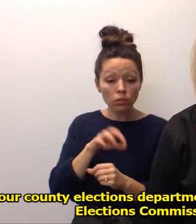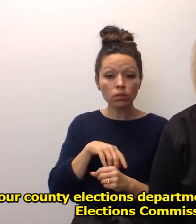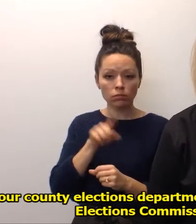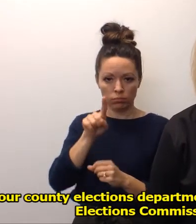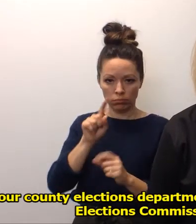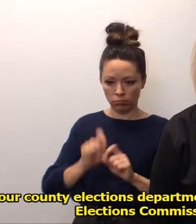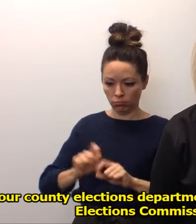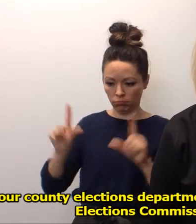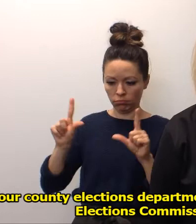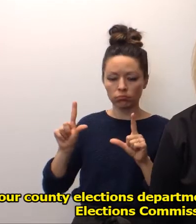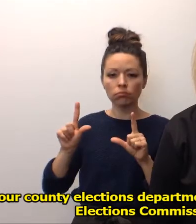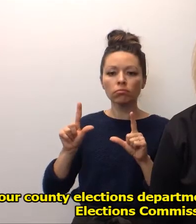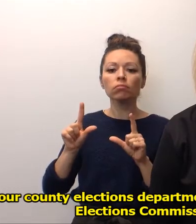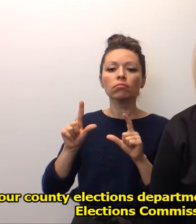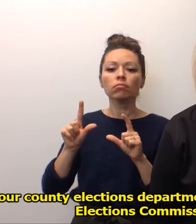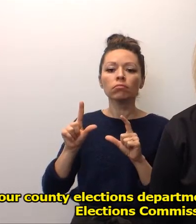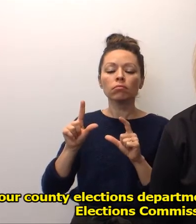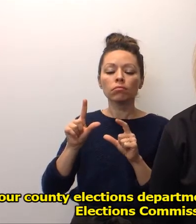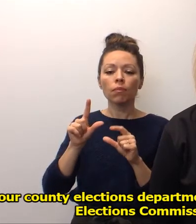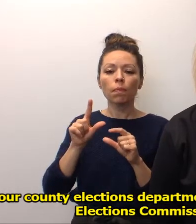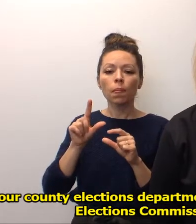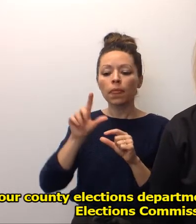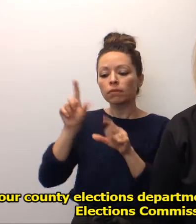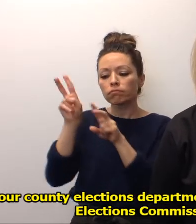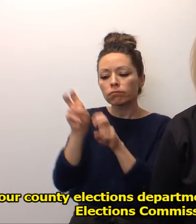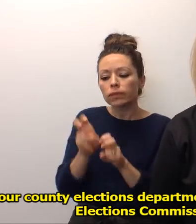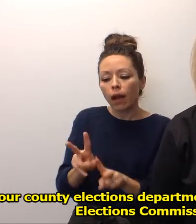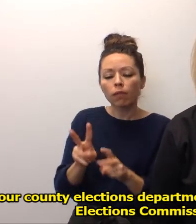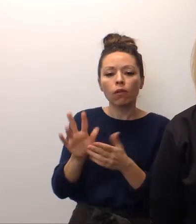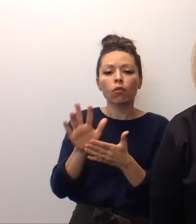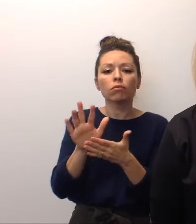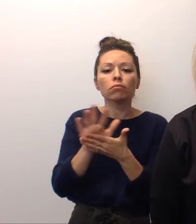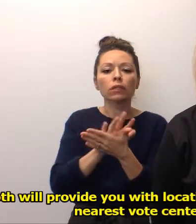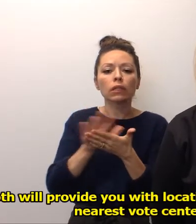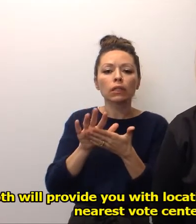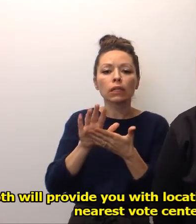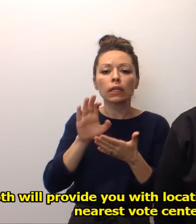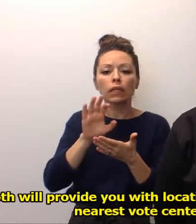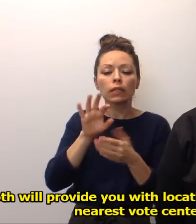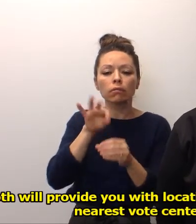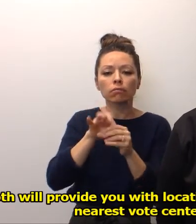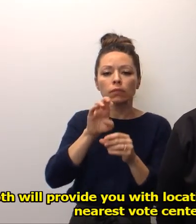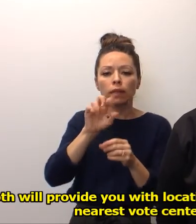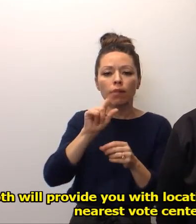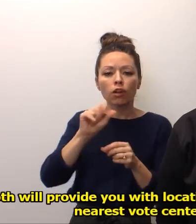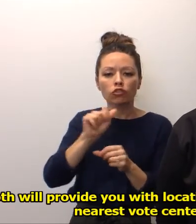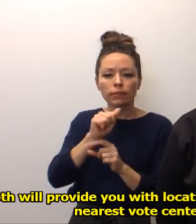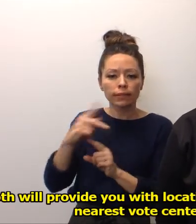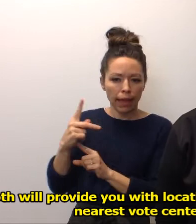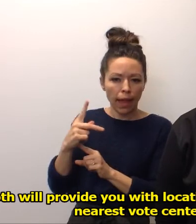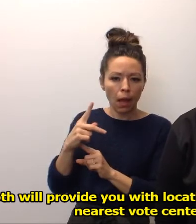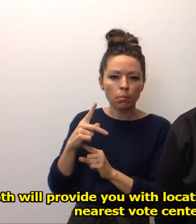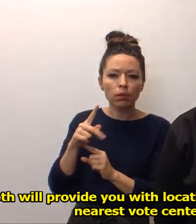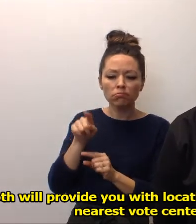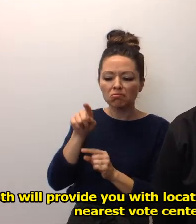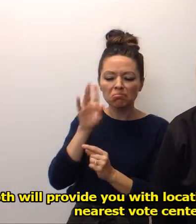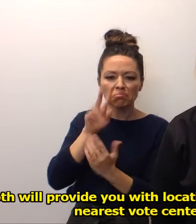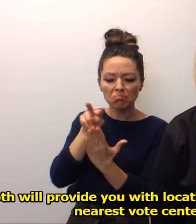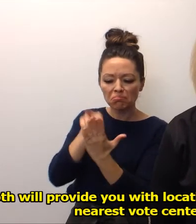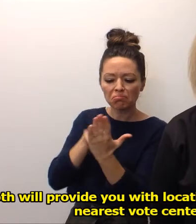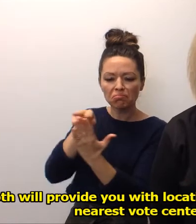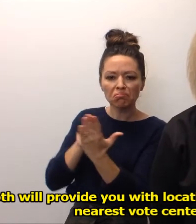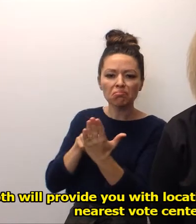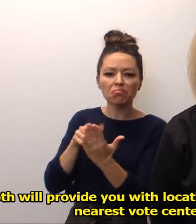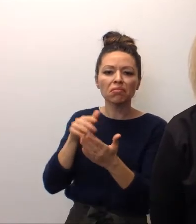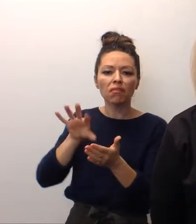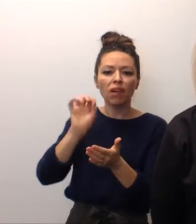elections department or download the Clean Elections Commission app. Both will provide you with location information on the nearest vote center